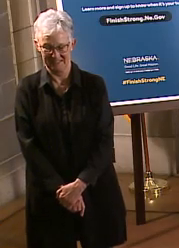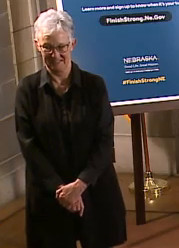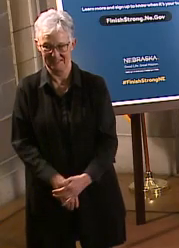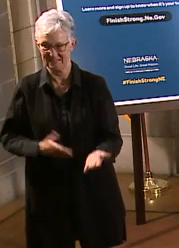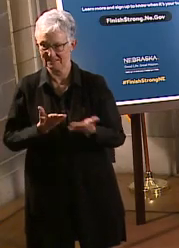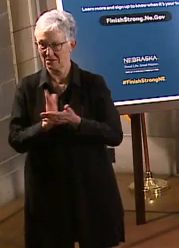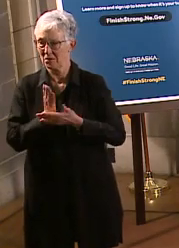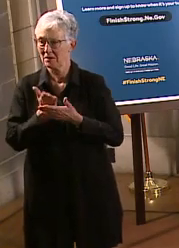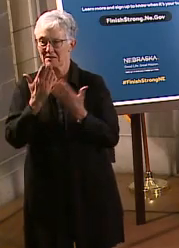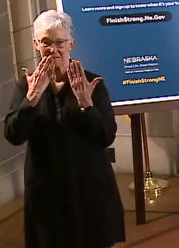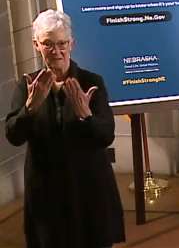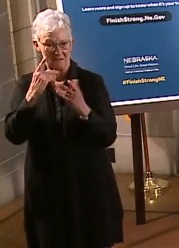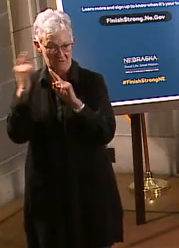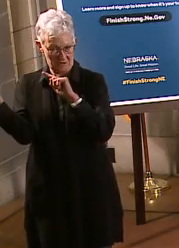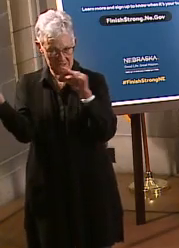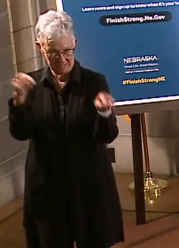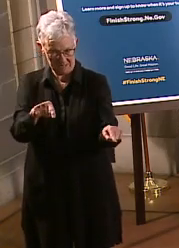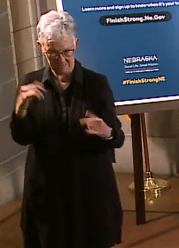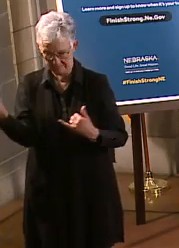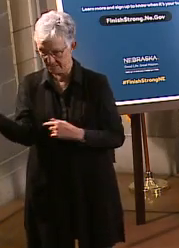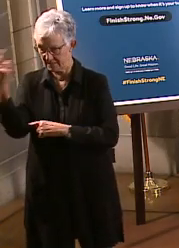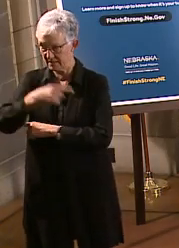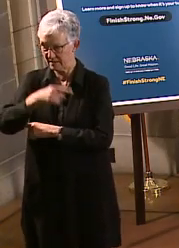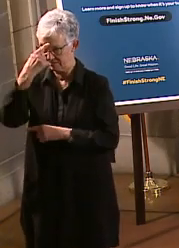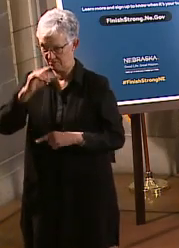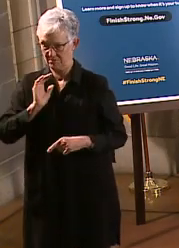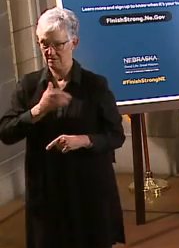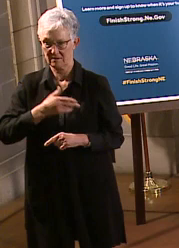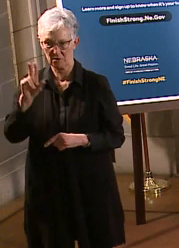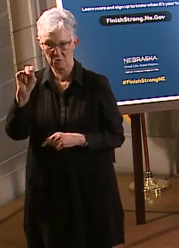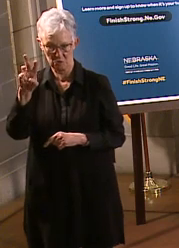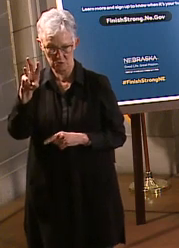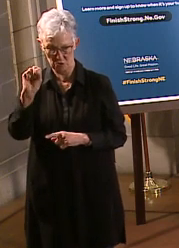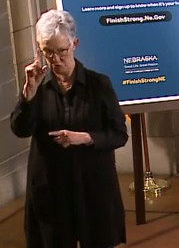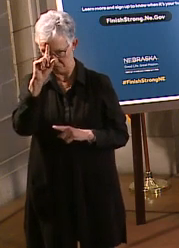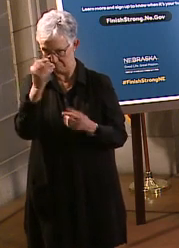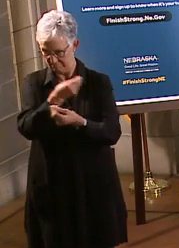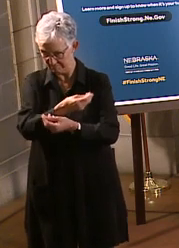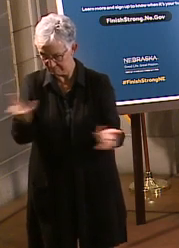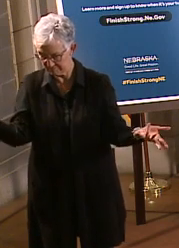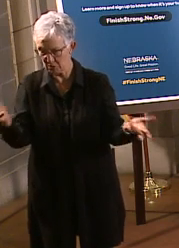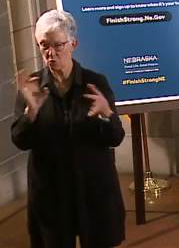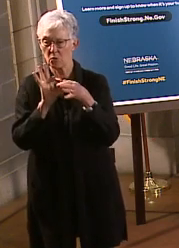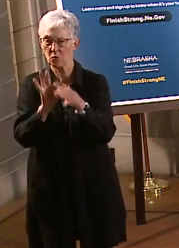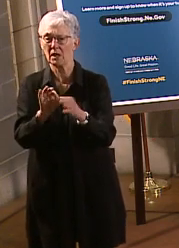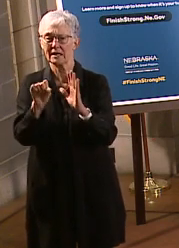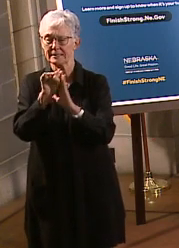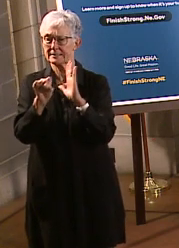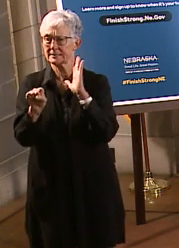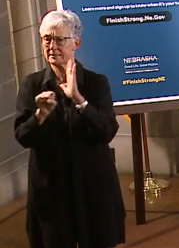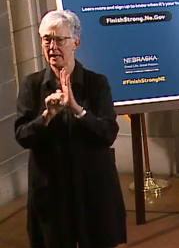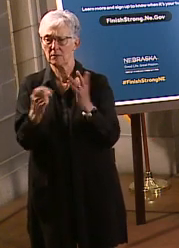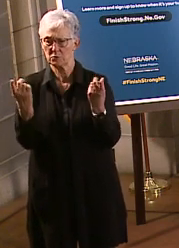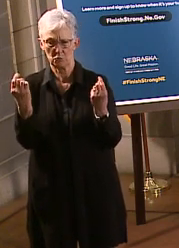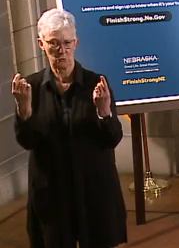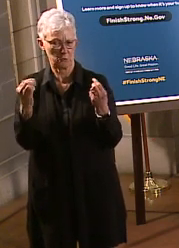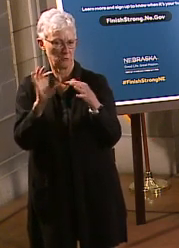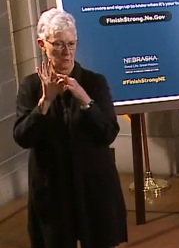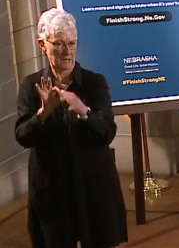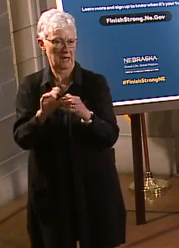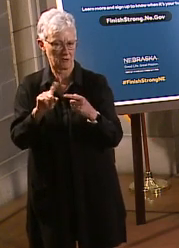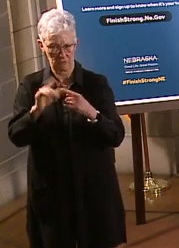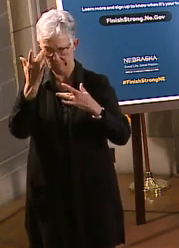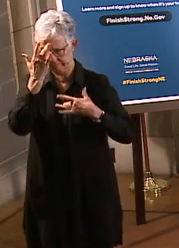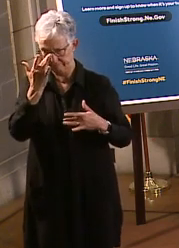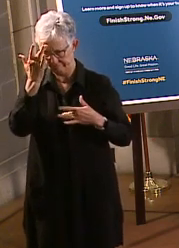All right, thank you all very much for joining us for our press briefing with regard to the state's response to the pandemic. As always,